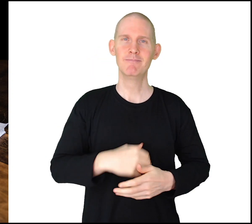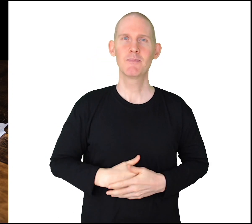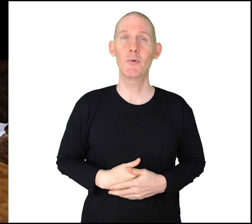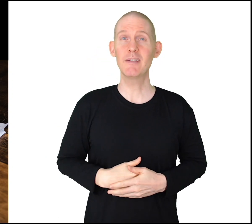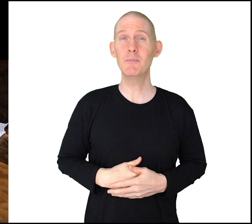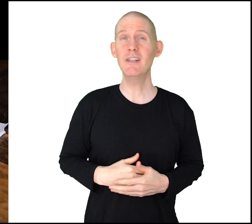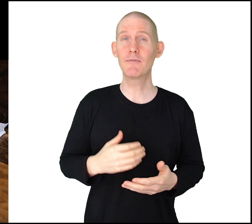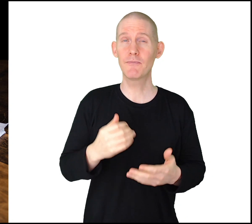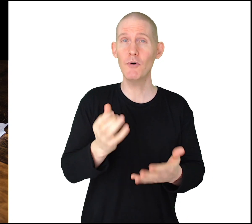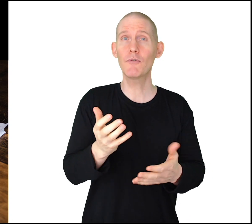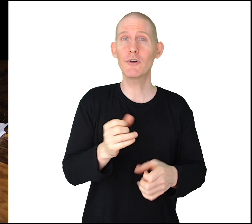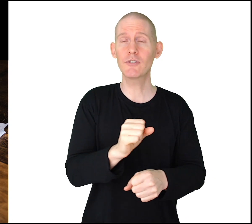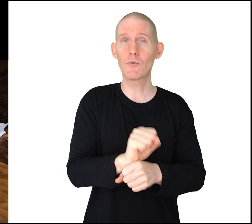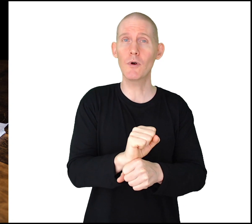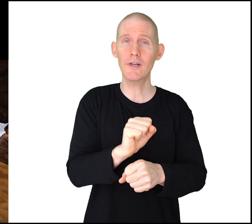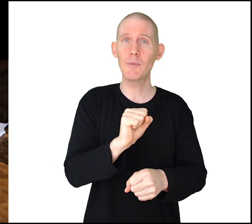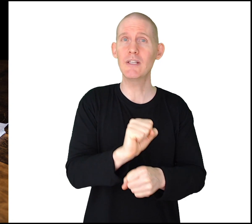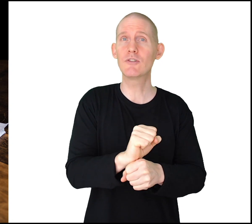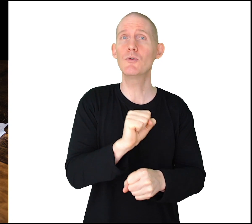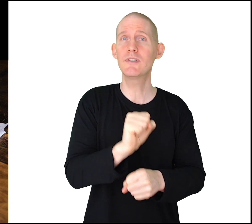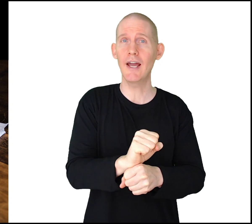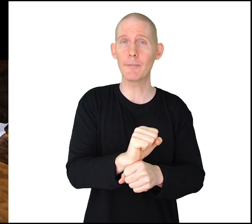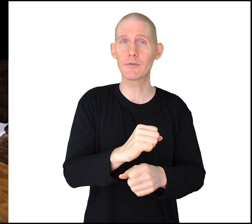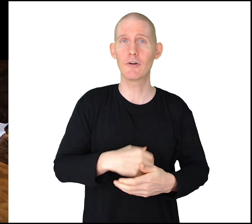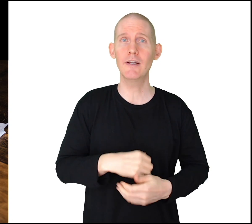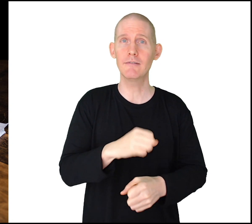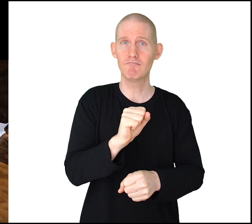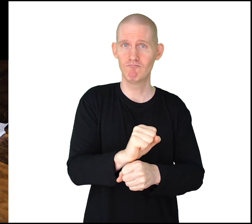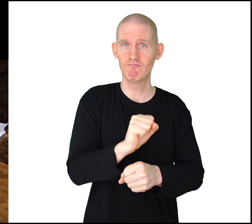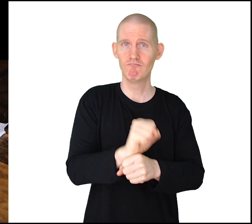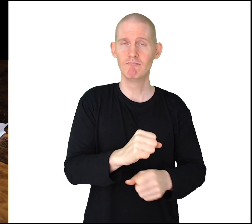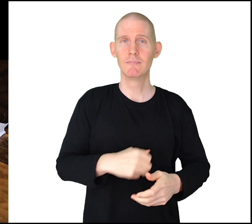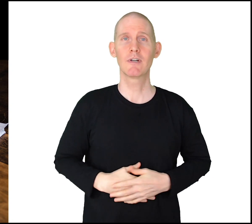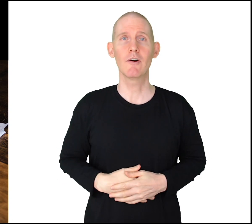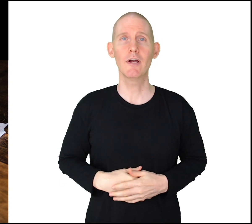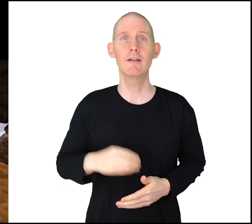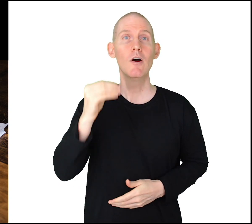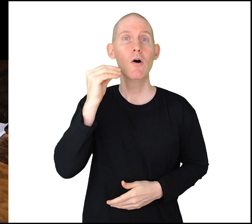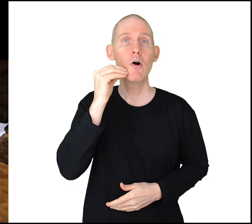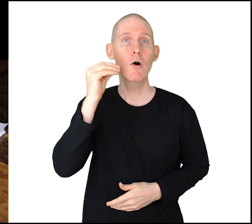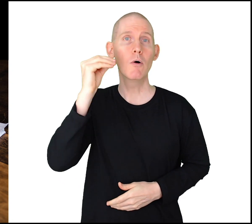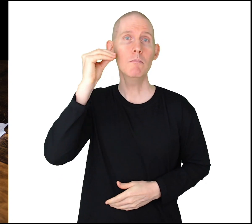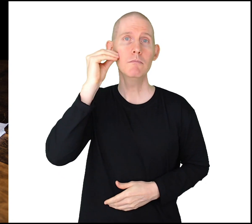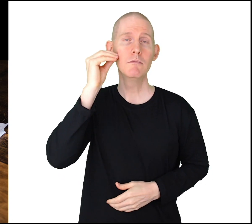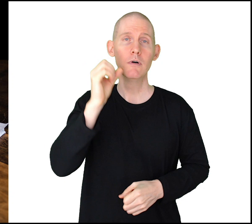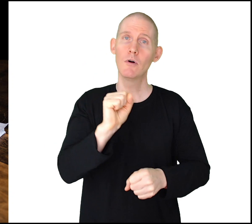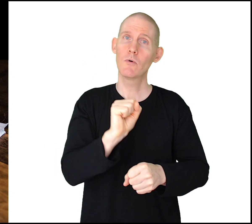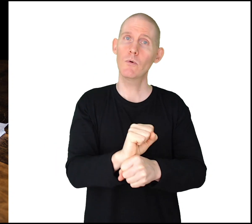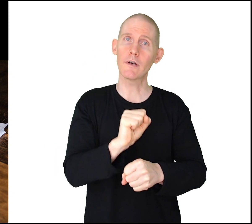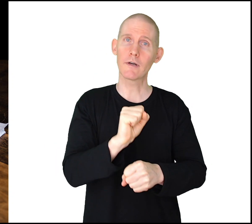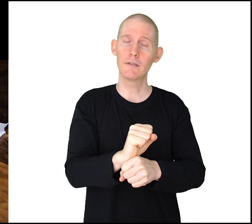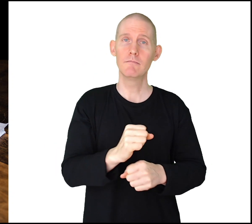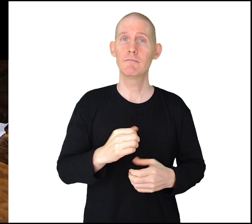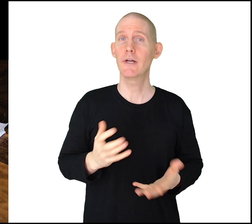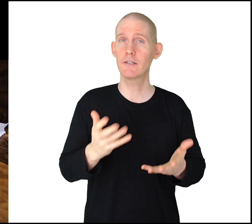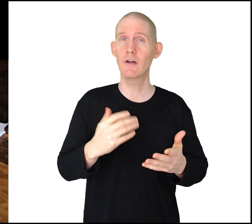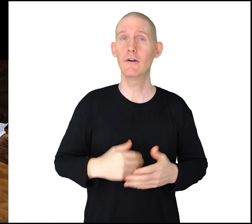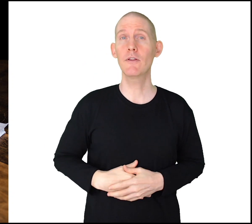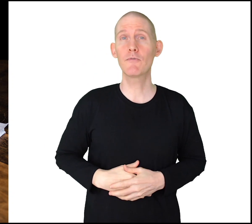When I mean full version of work, I mean 2 taps, all right? All right, home, work. That's another version